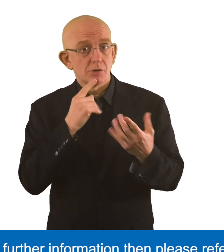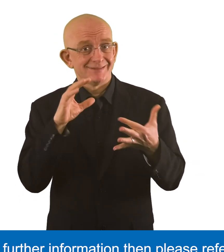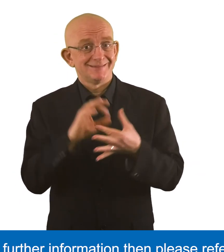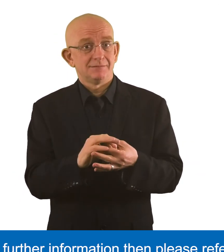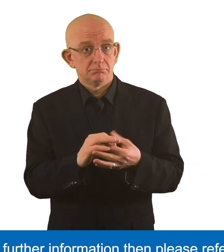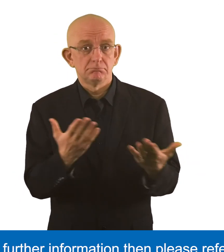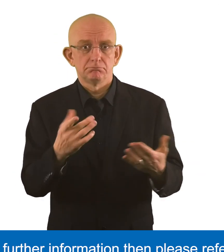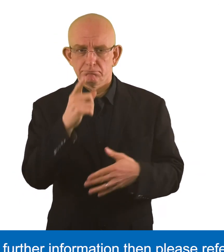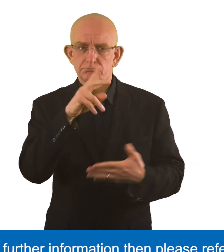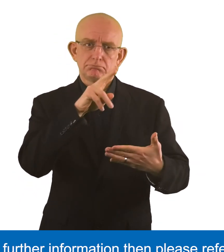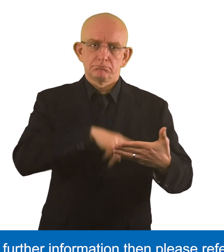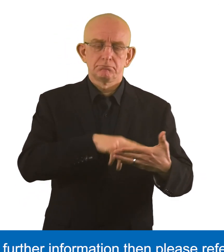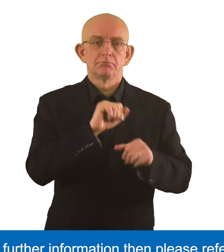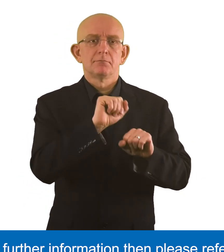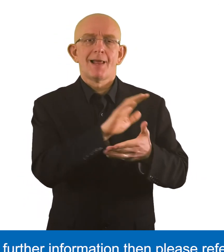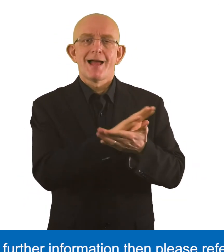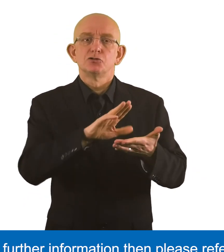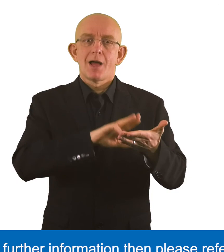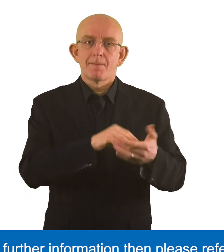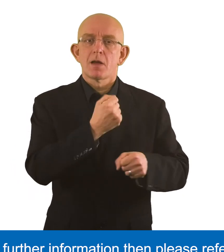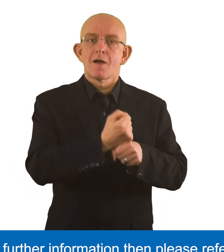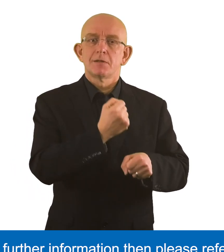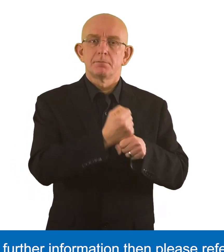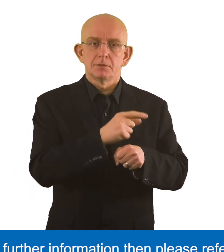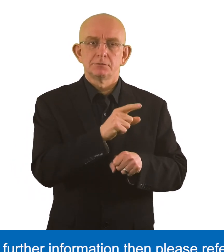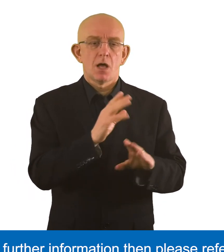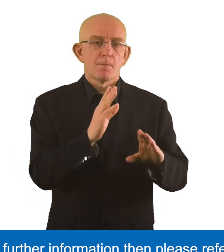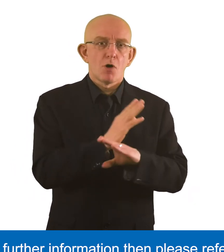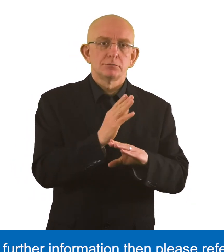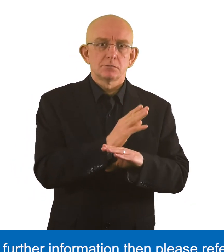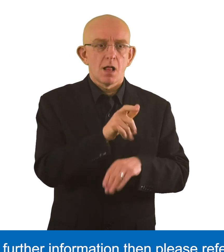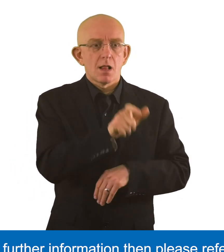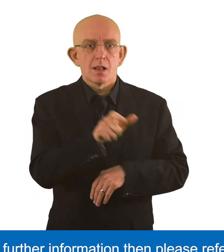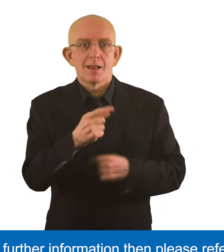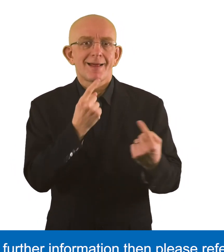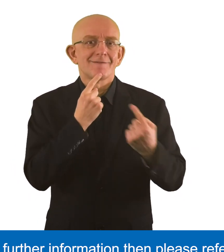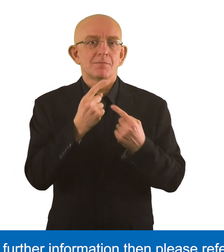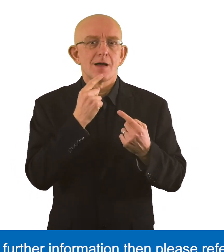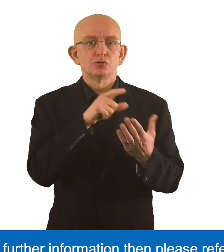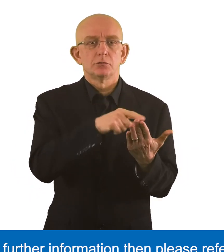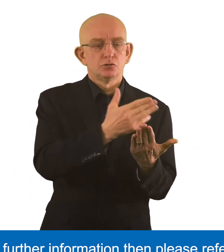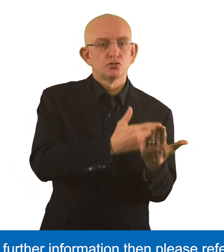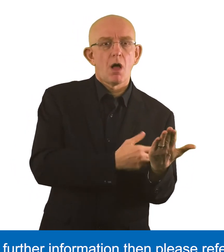If you would like further information, then please refer to the HM Government's Personal Information Charter.